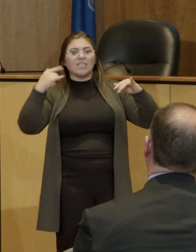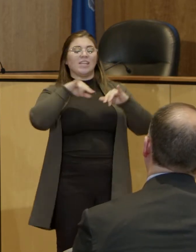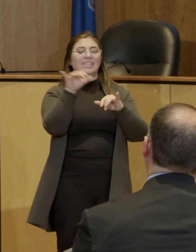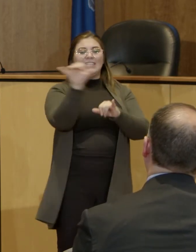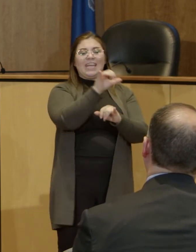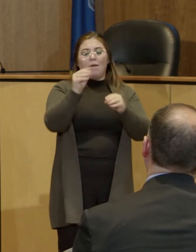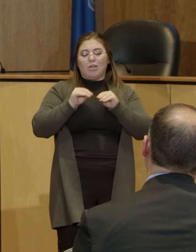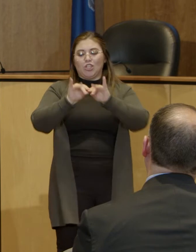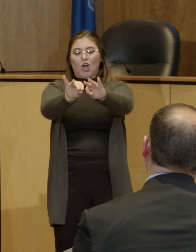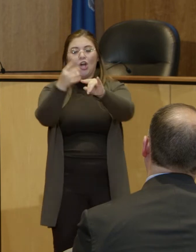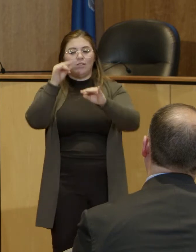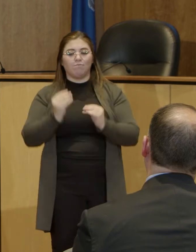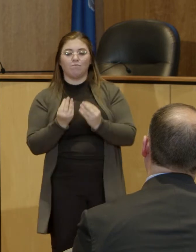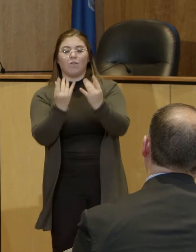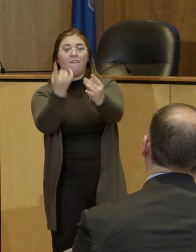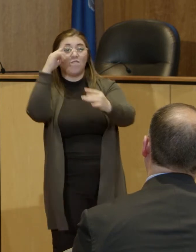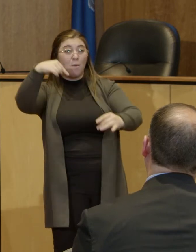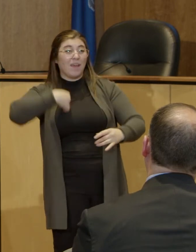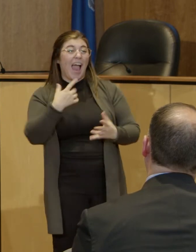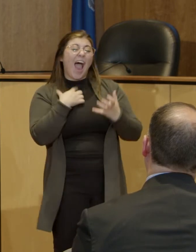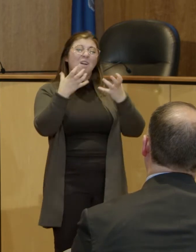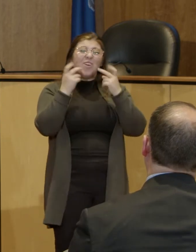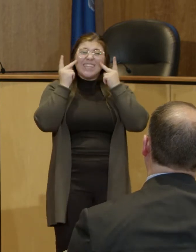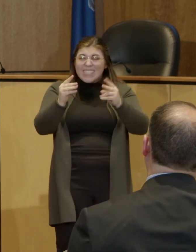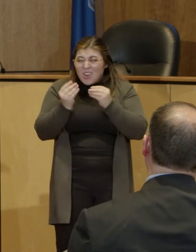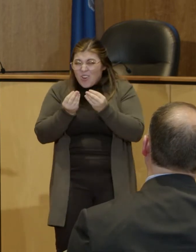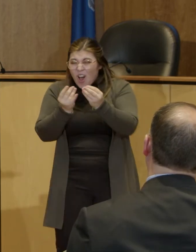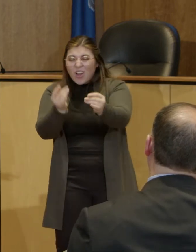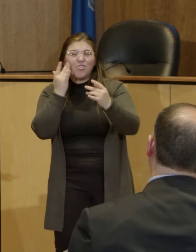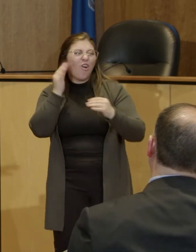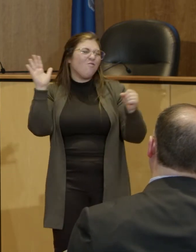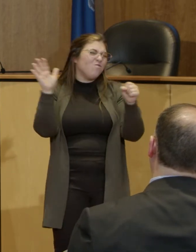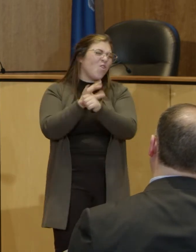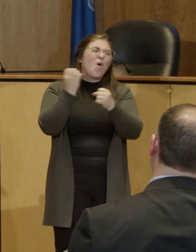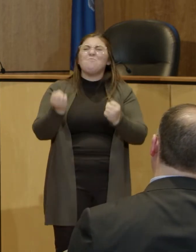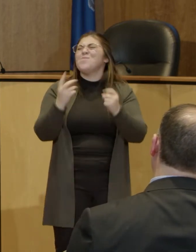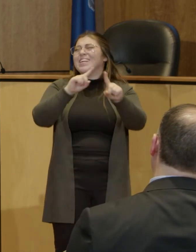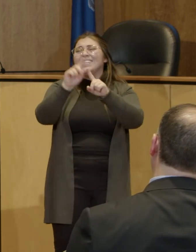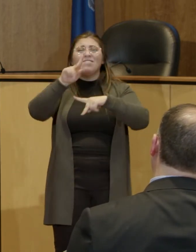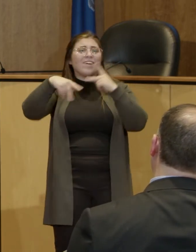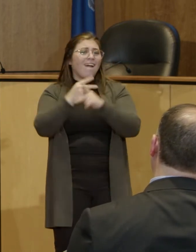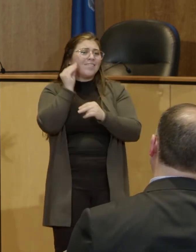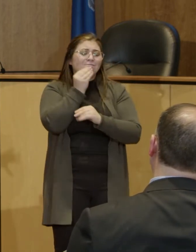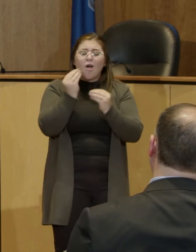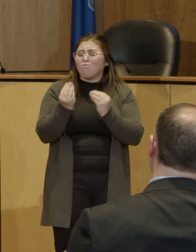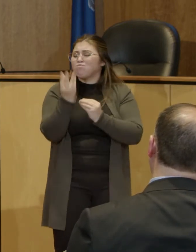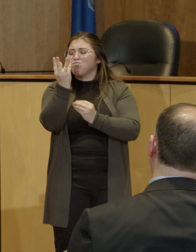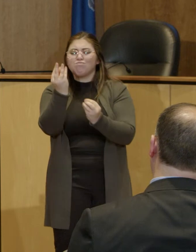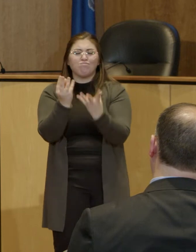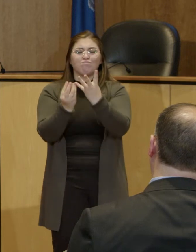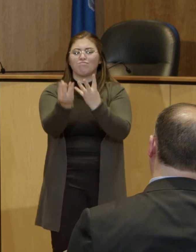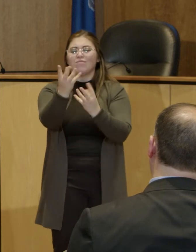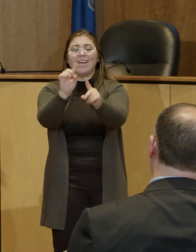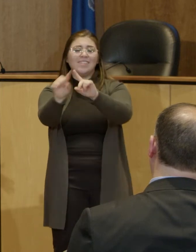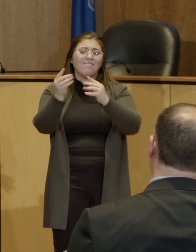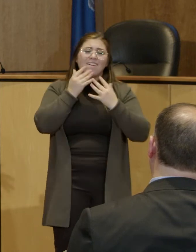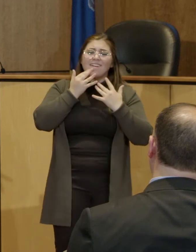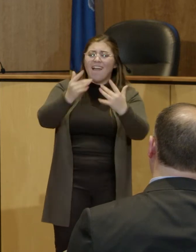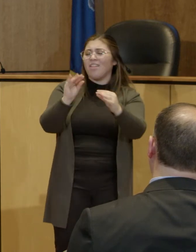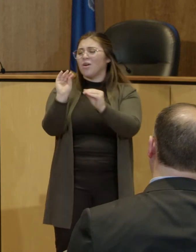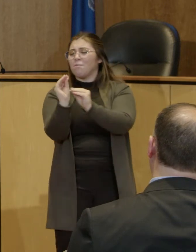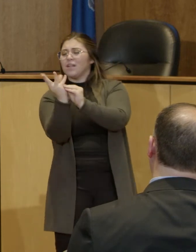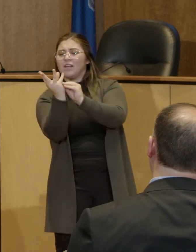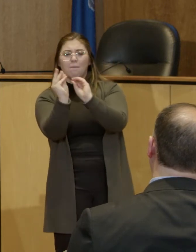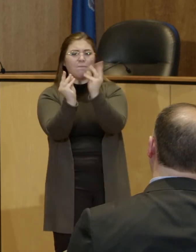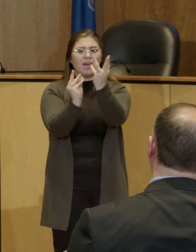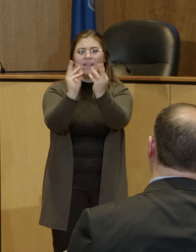garden for me. I would much rather see a garden that's full of all different types of flowers, all different colors, all different petal shapes